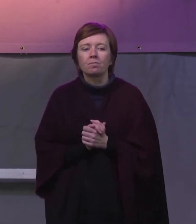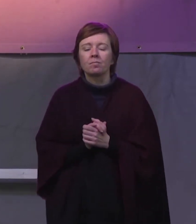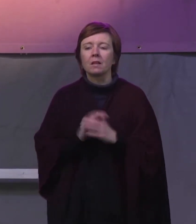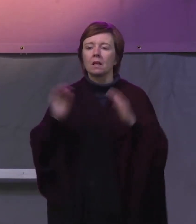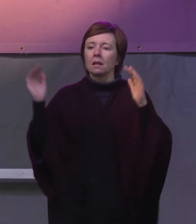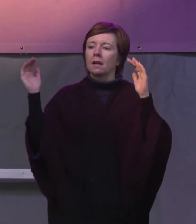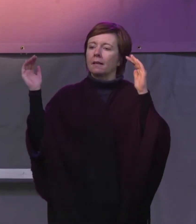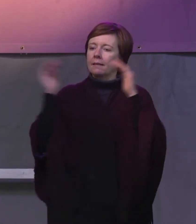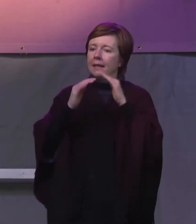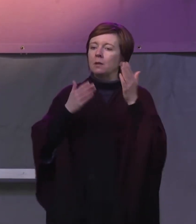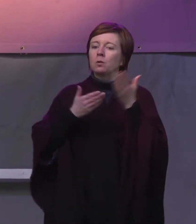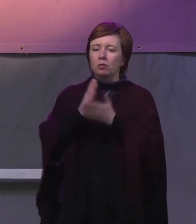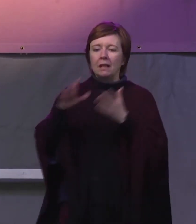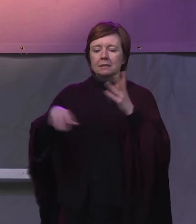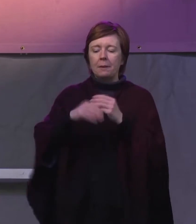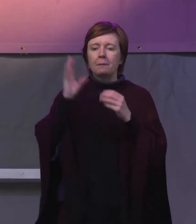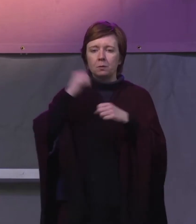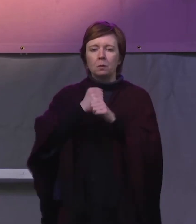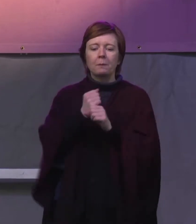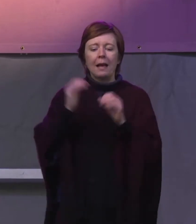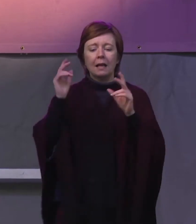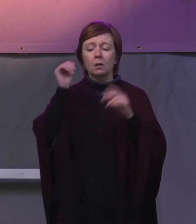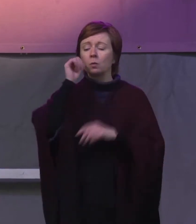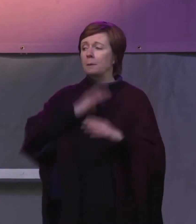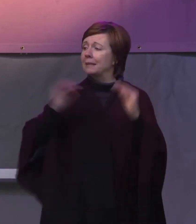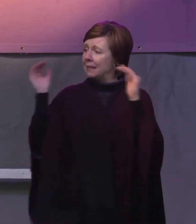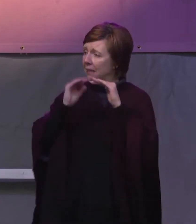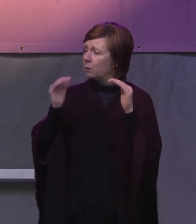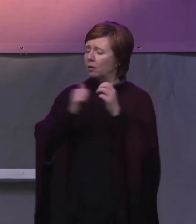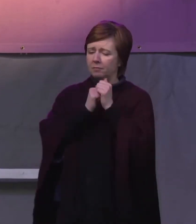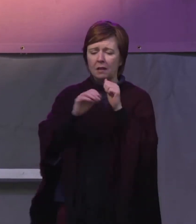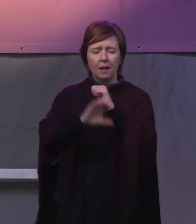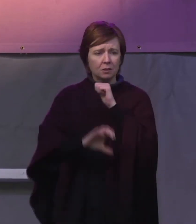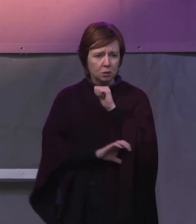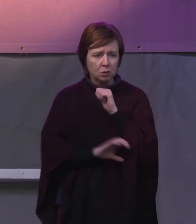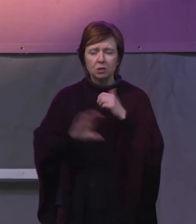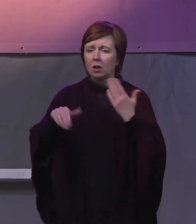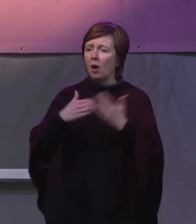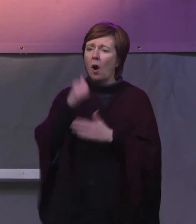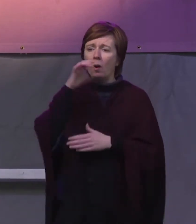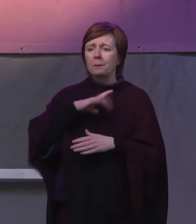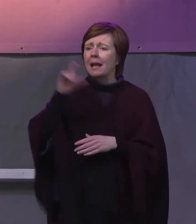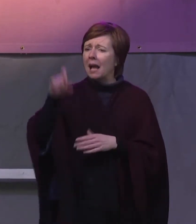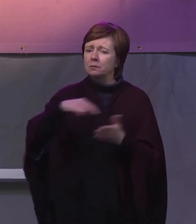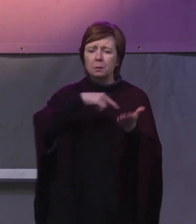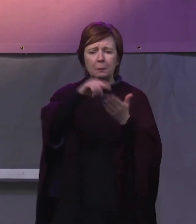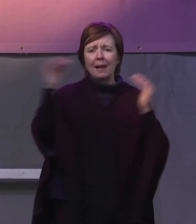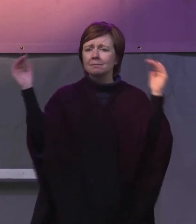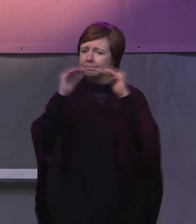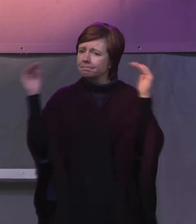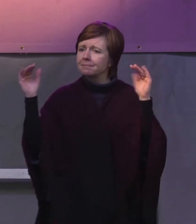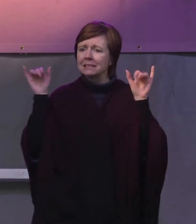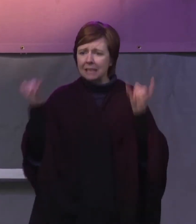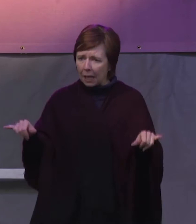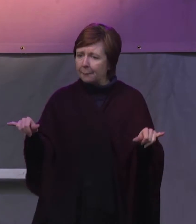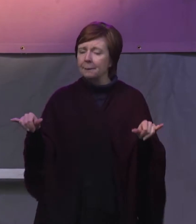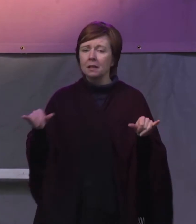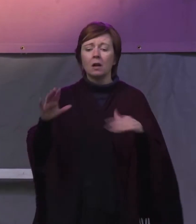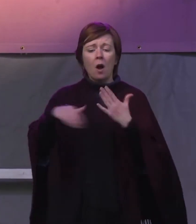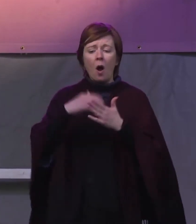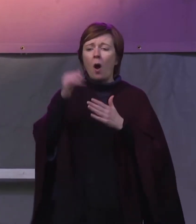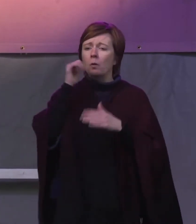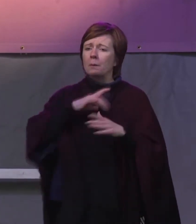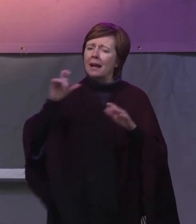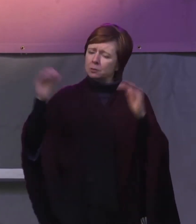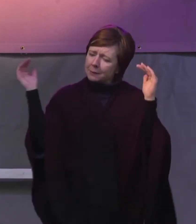The Equal Rights Amendment will make women equal under the Constitution. All women would have to be paid the same as men. All women would have